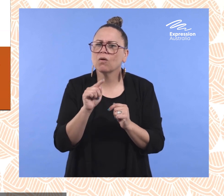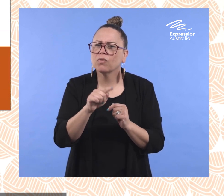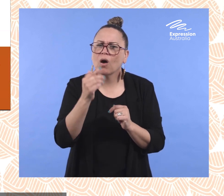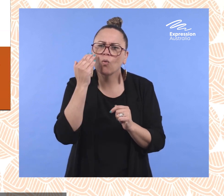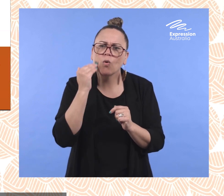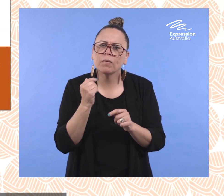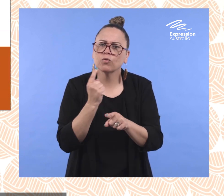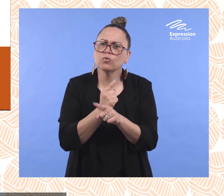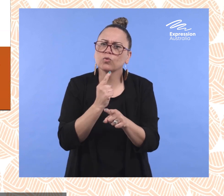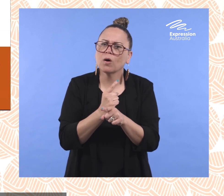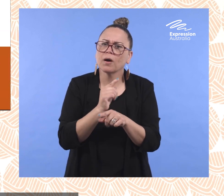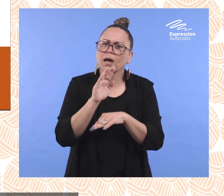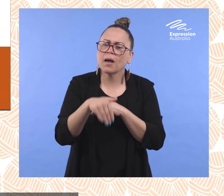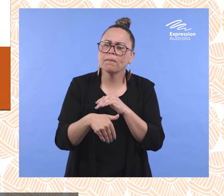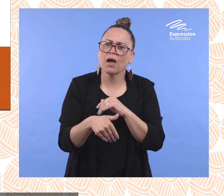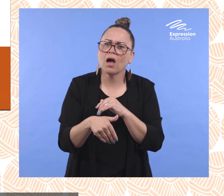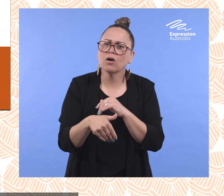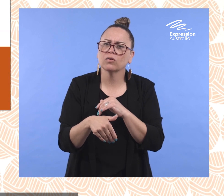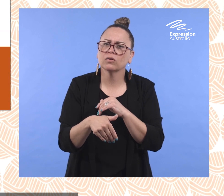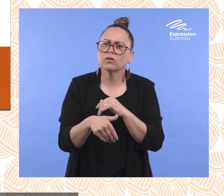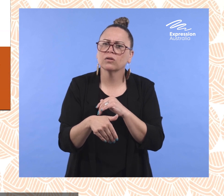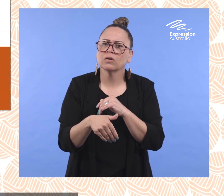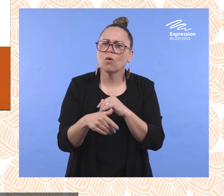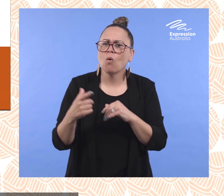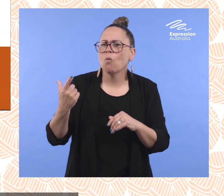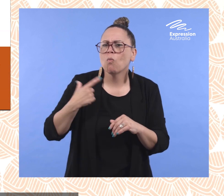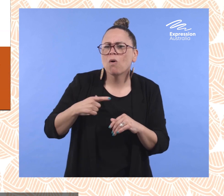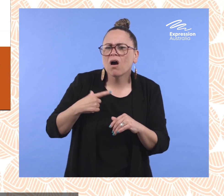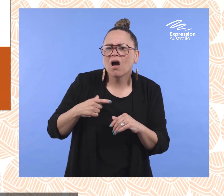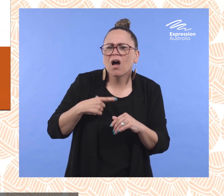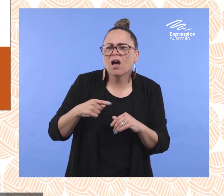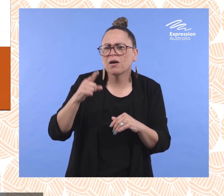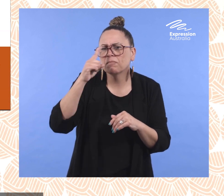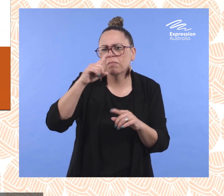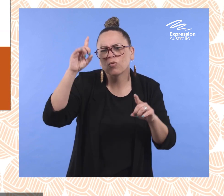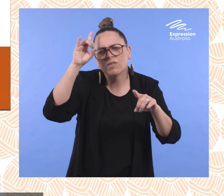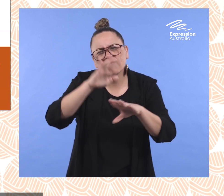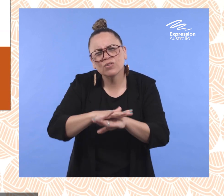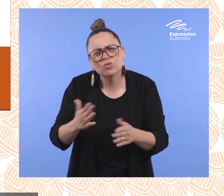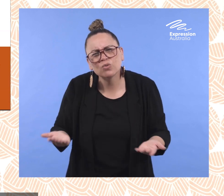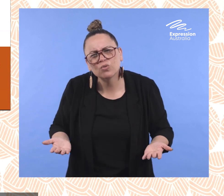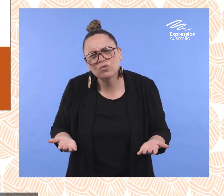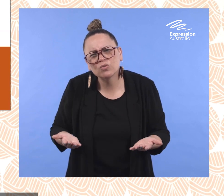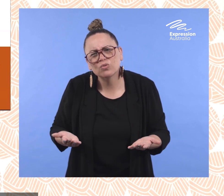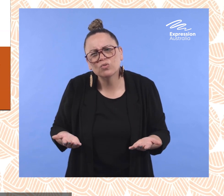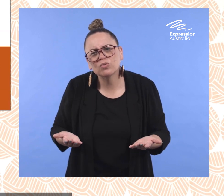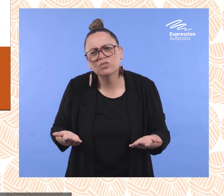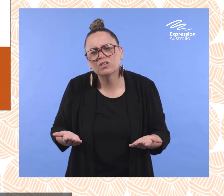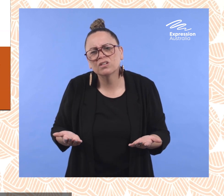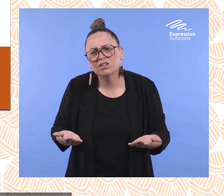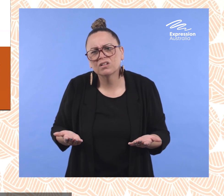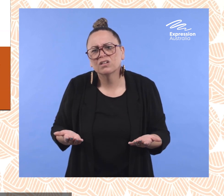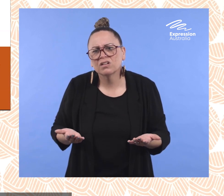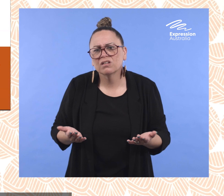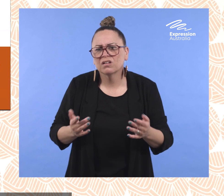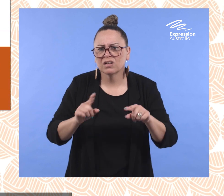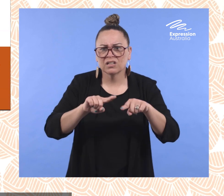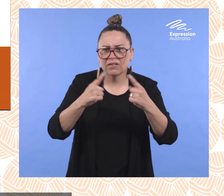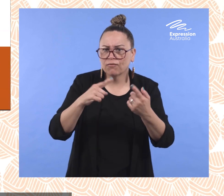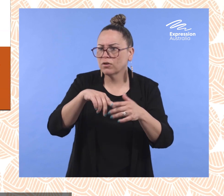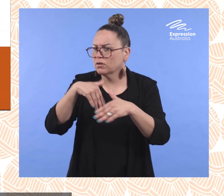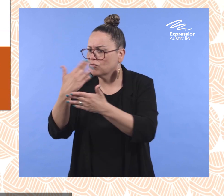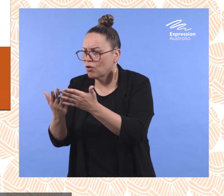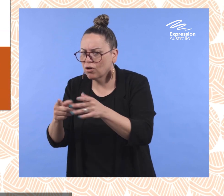about a lot around why that confusion is coming about. And there are mixed messages